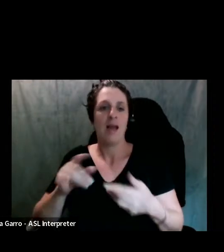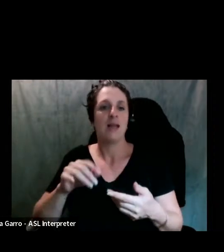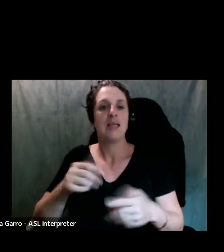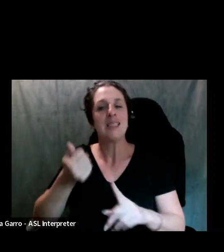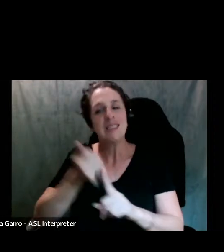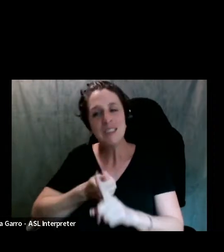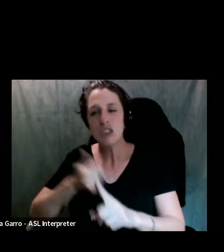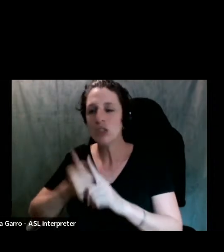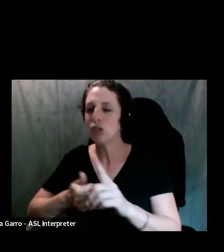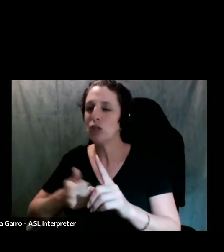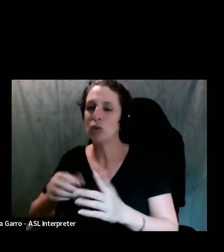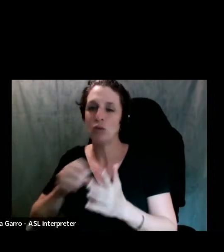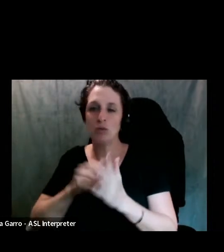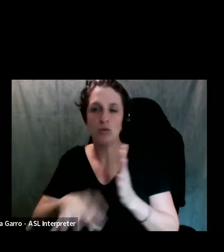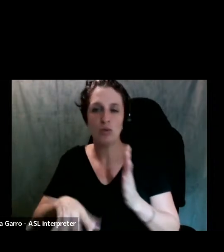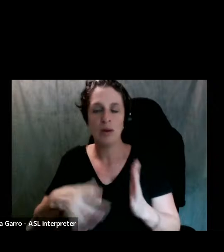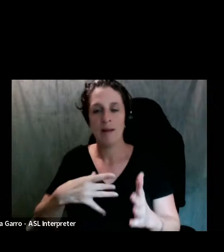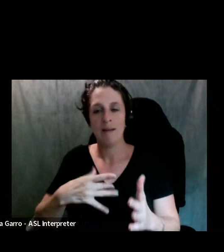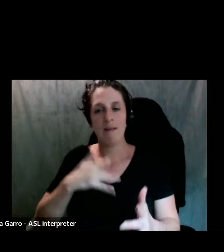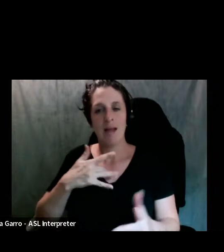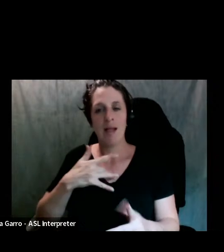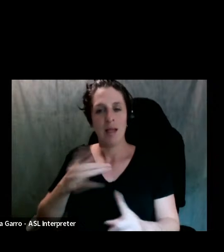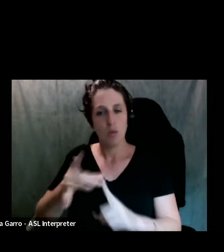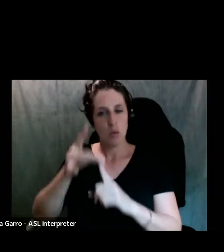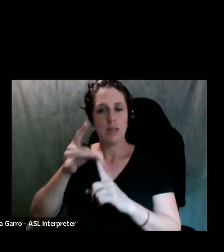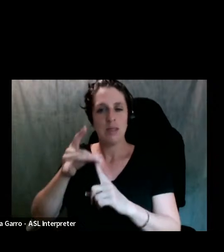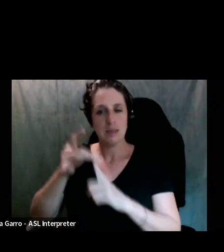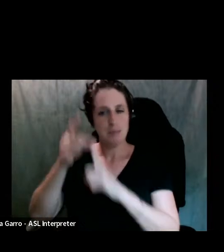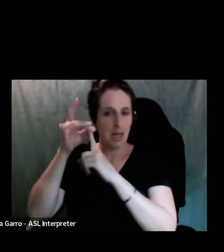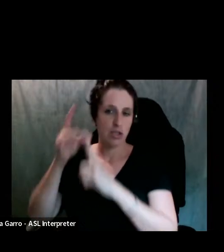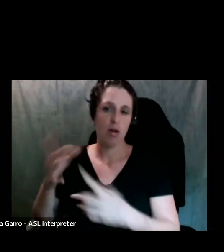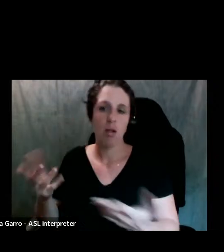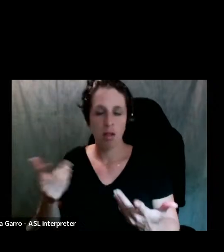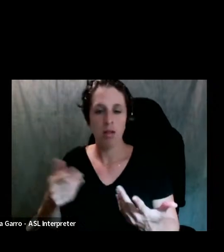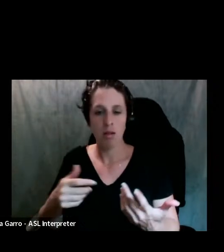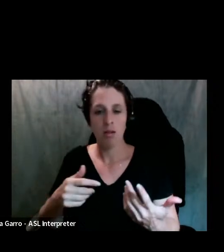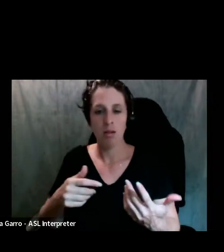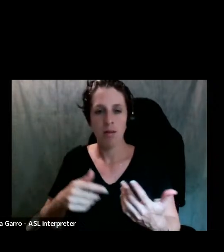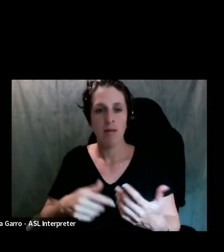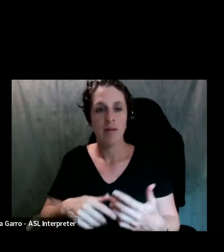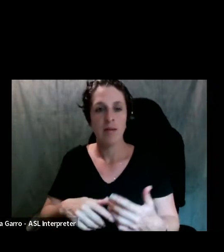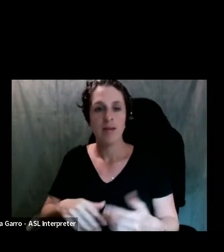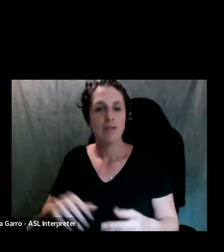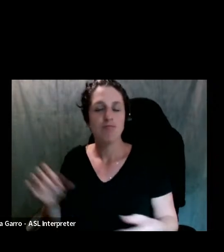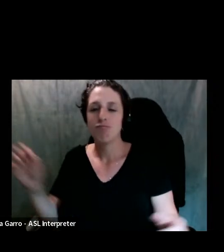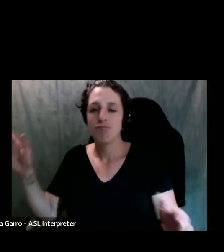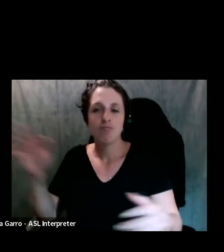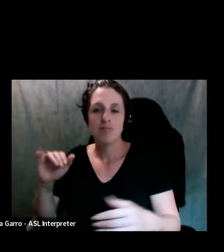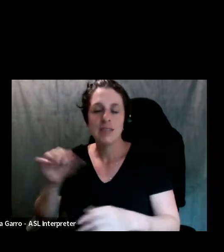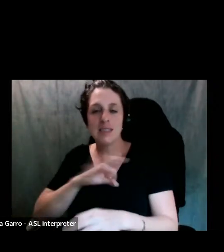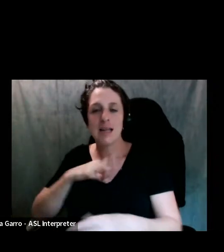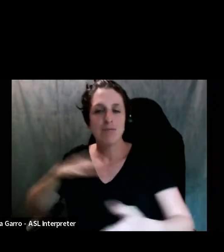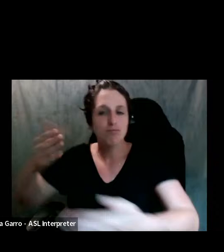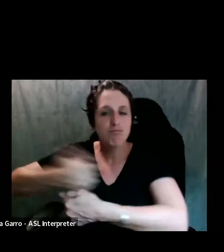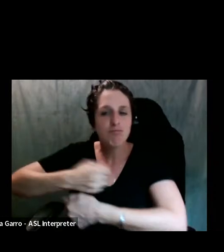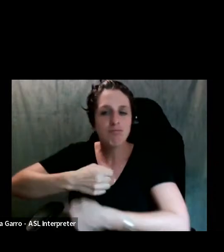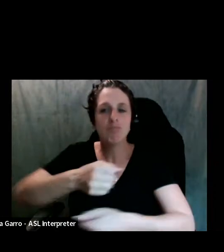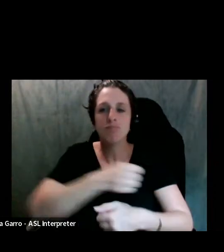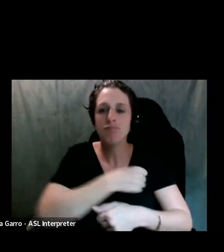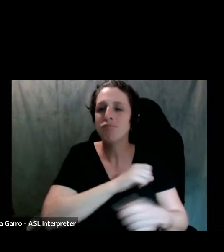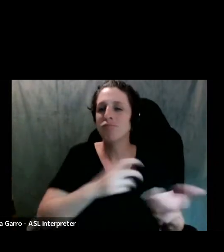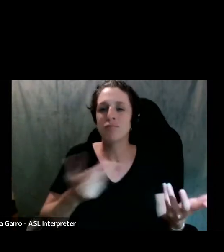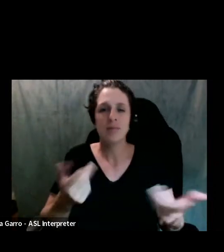felt unique, felt special, and staff. It's just like everybody wrapped their arms around each individual student, which that's a